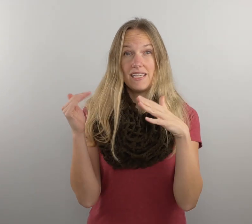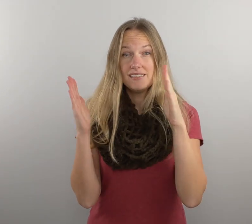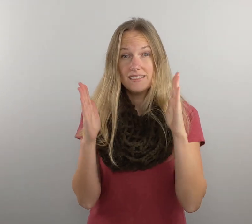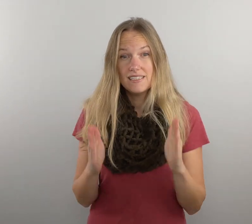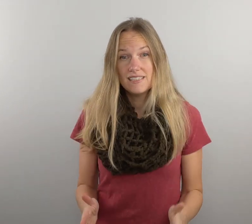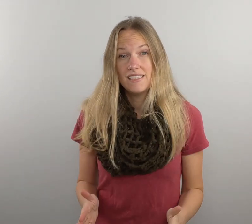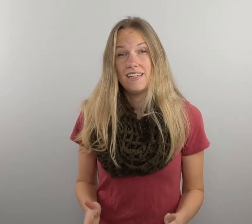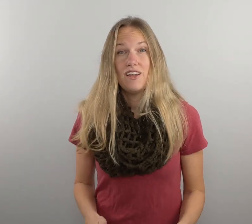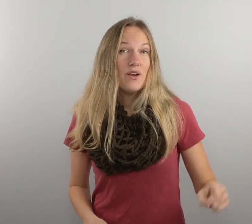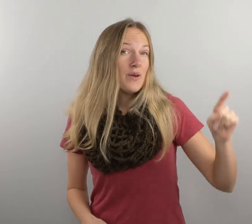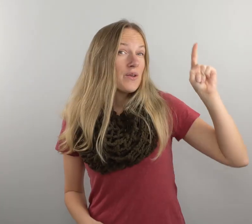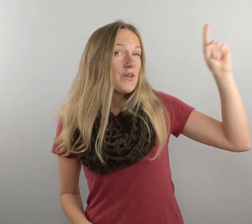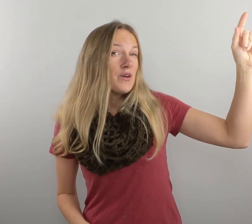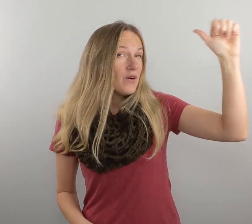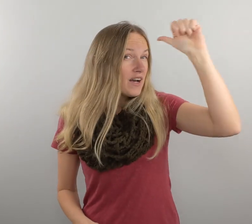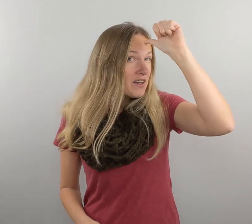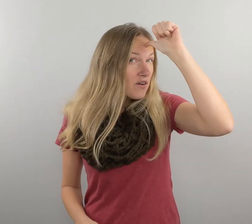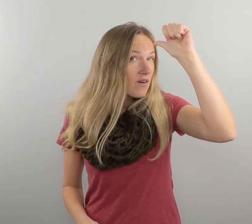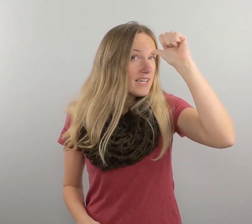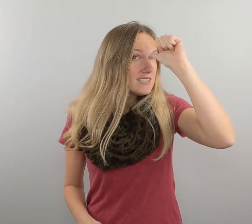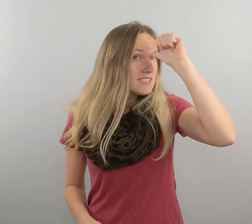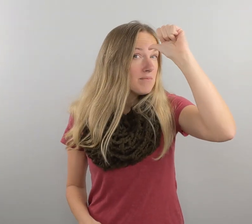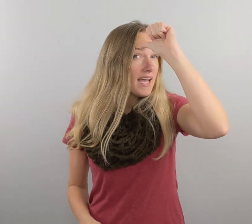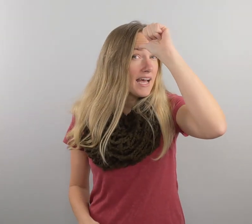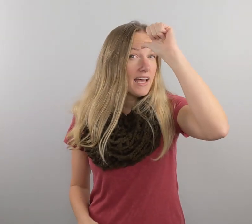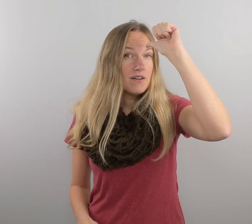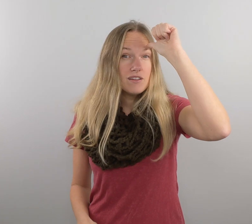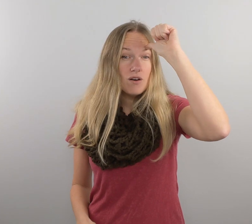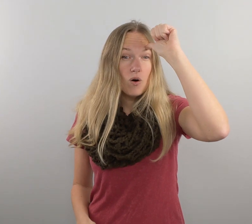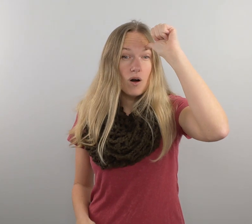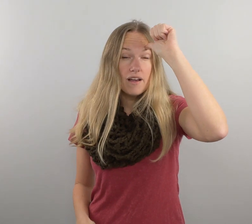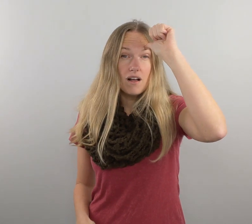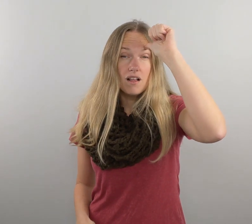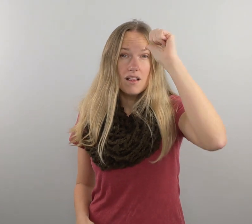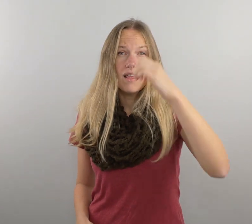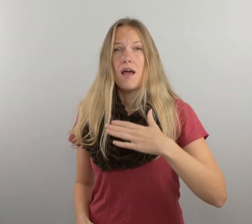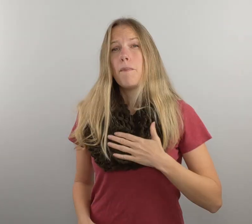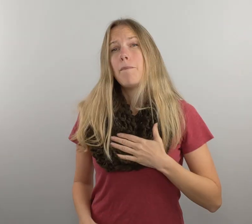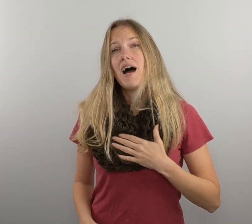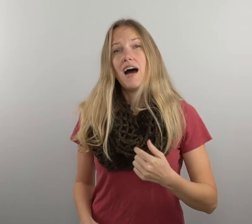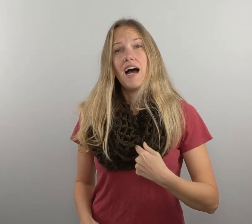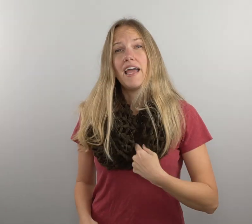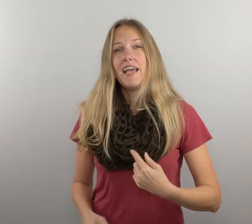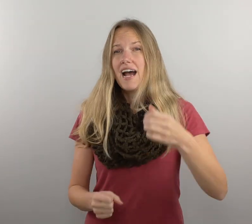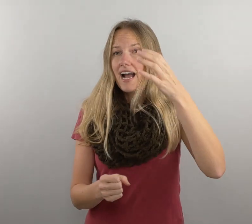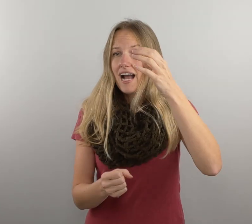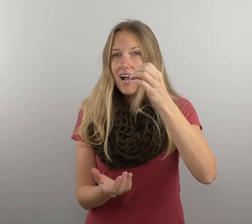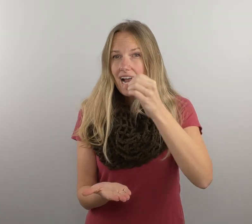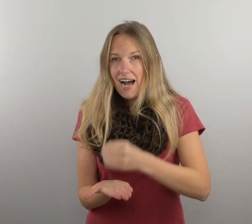enemies. You anoint my head with oil, my